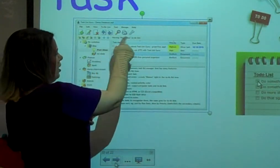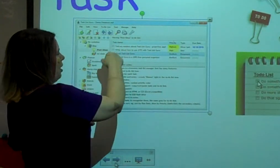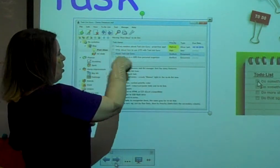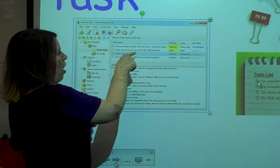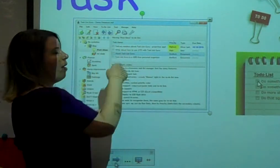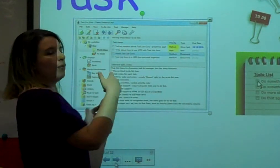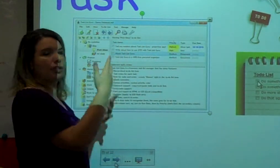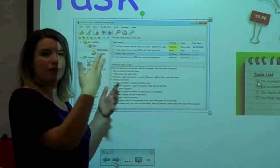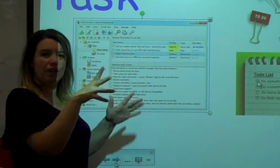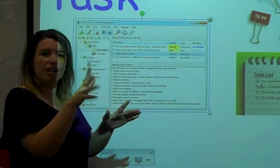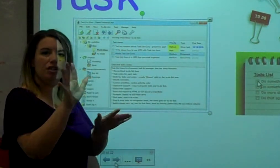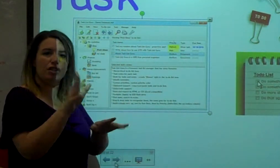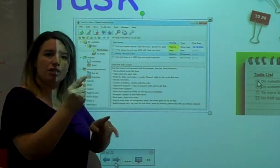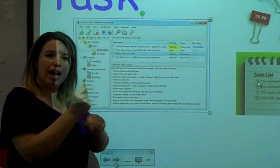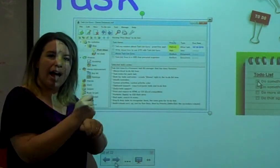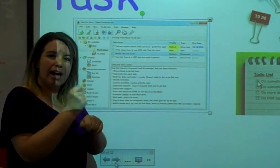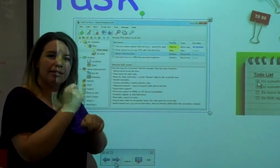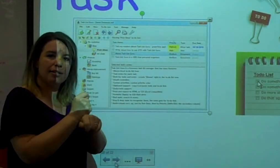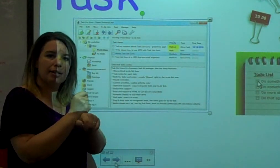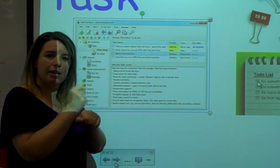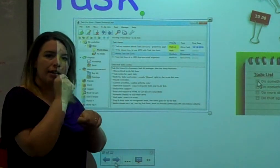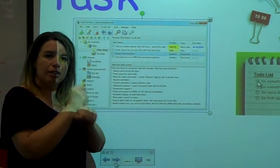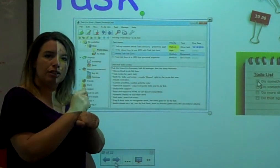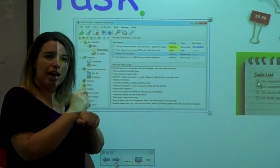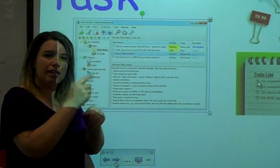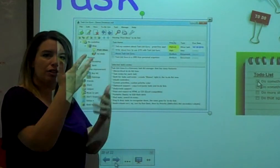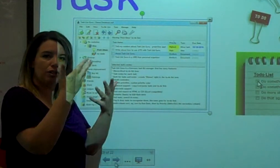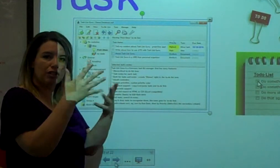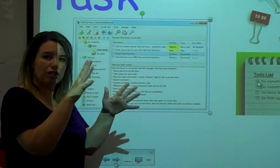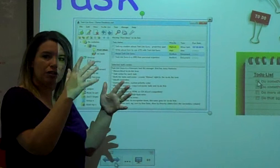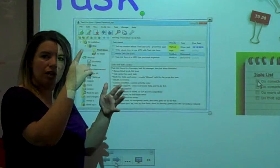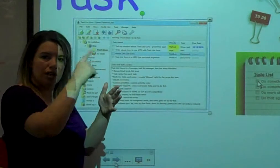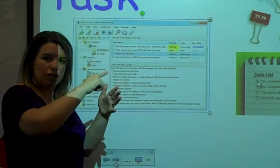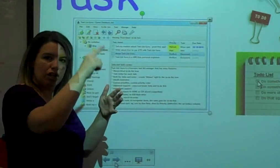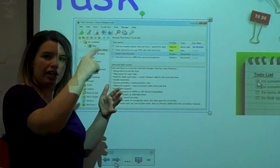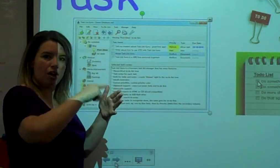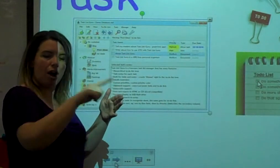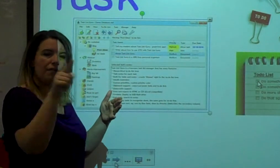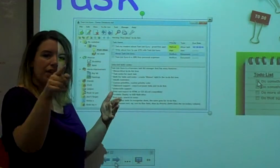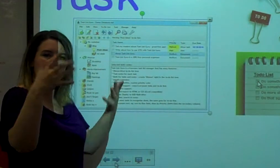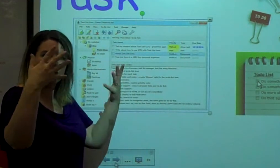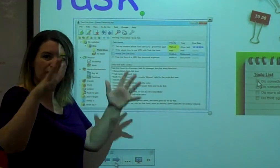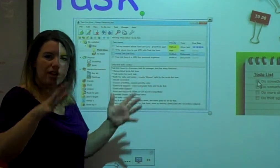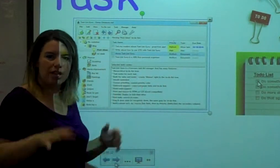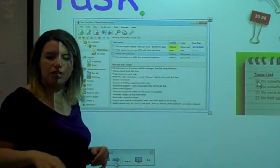it off. When you finish your task, you can check it off that you're finished.